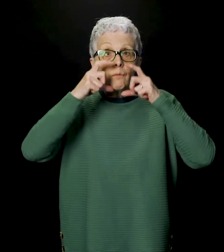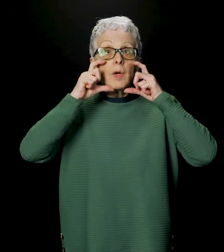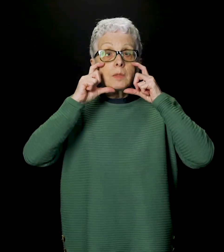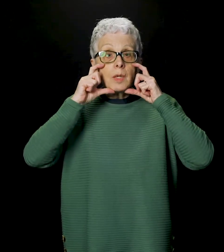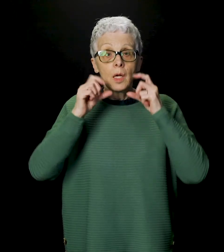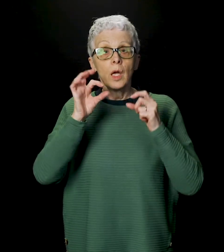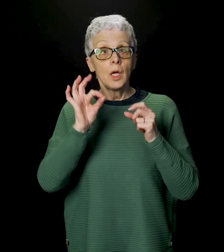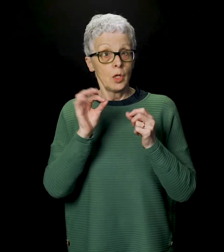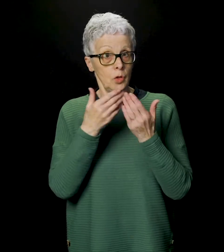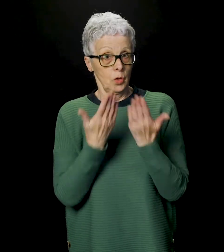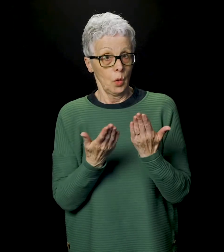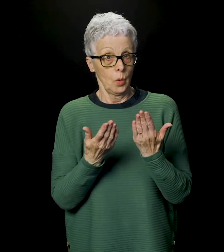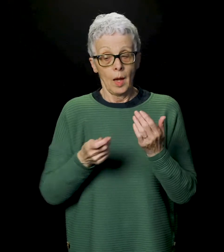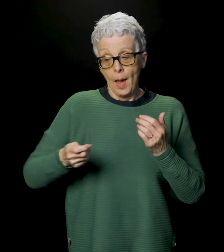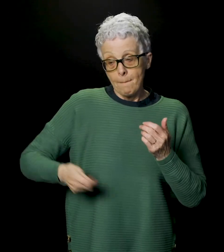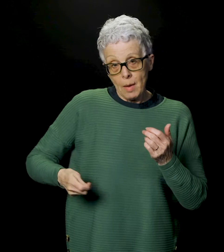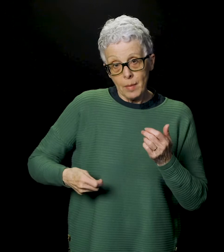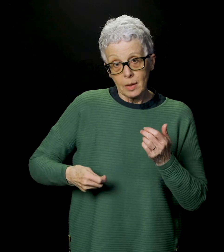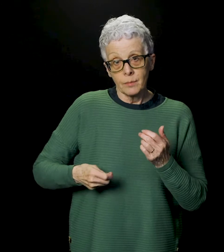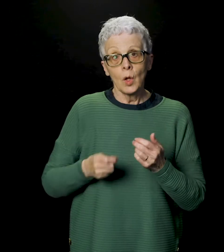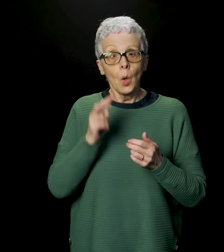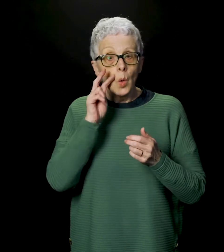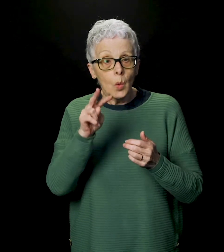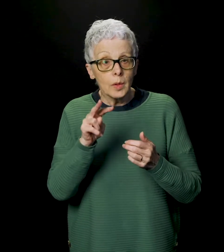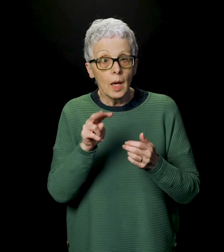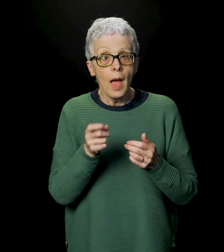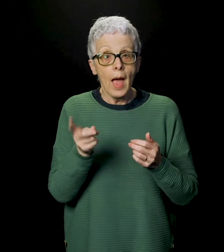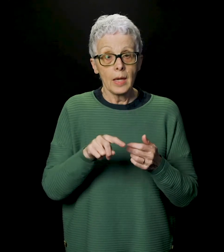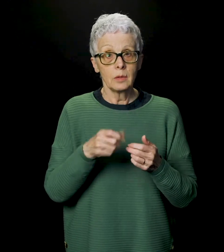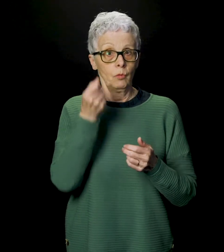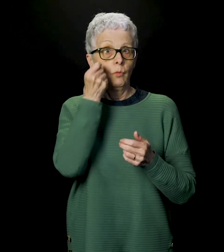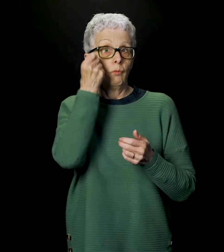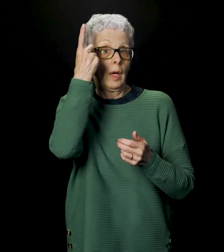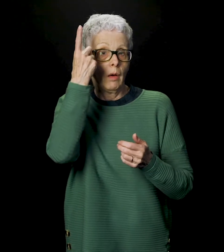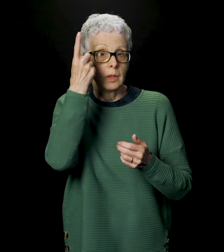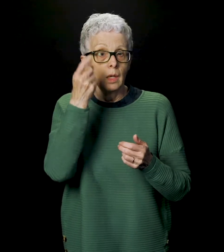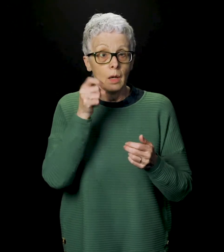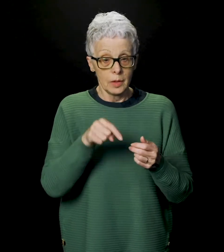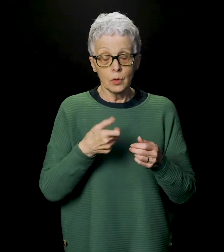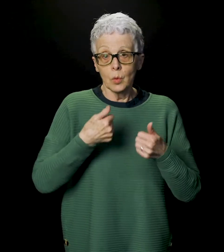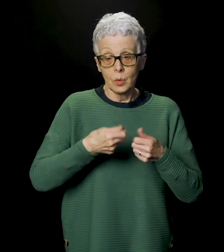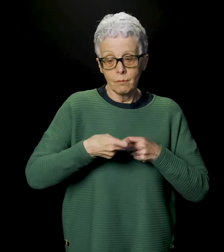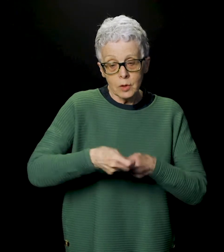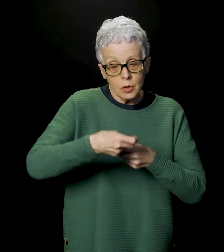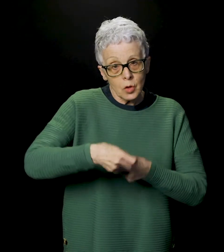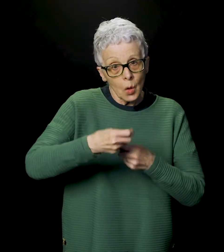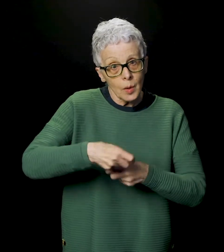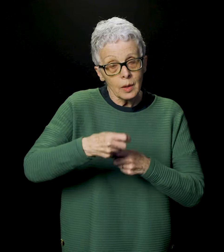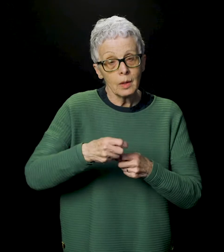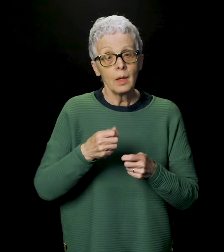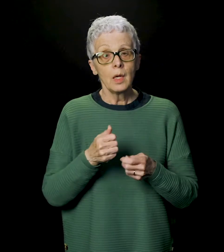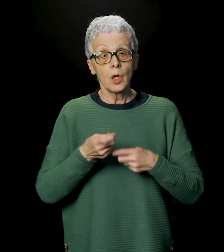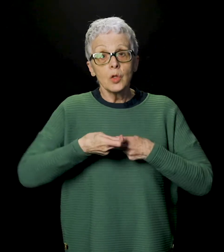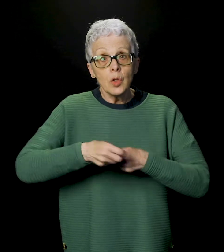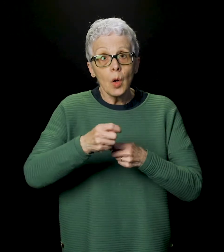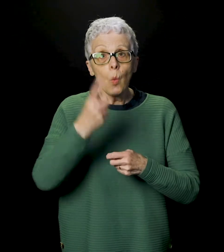a member of our team looked and saw and realised that she was good at sewing, a sewing machine. So she sewed